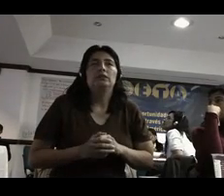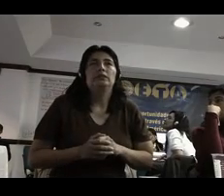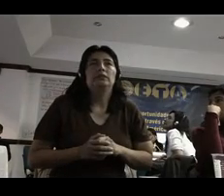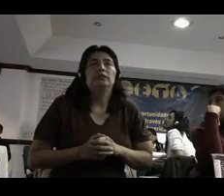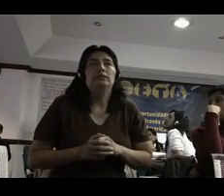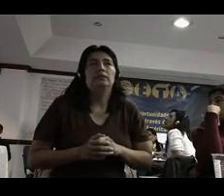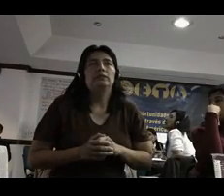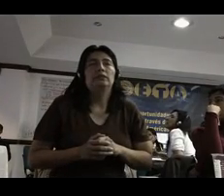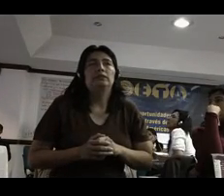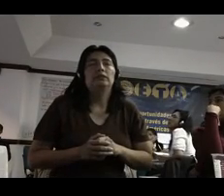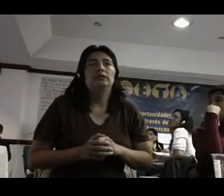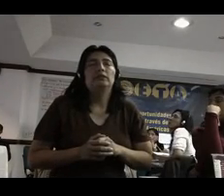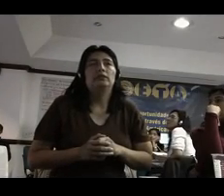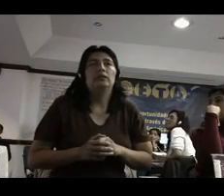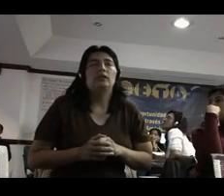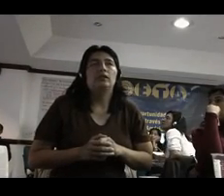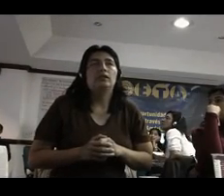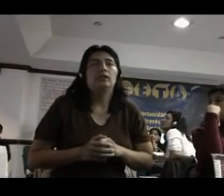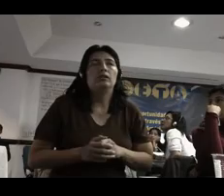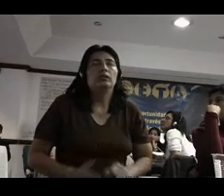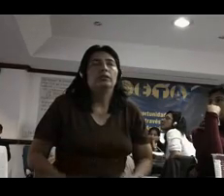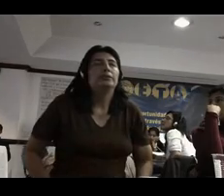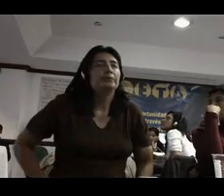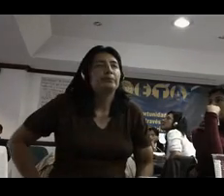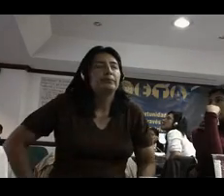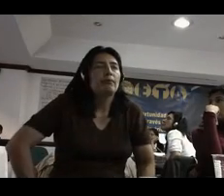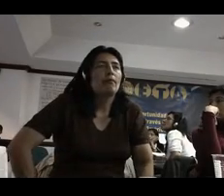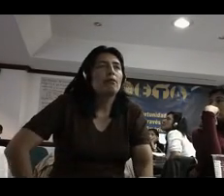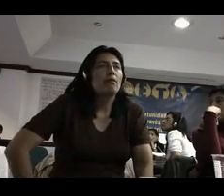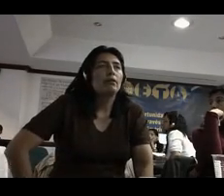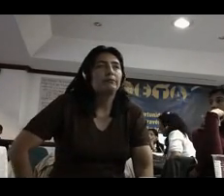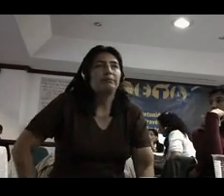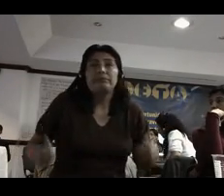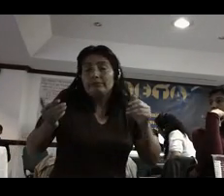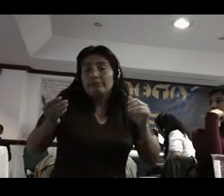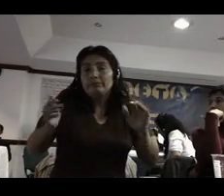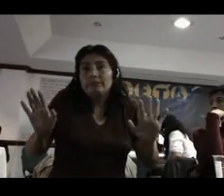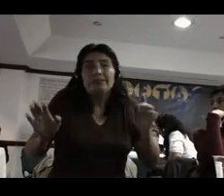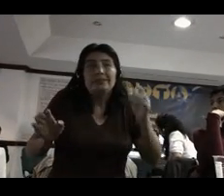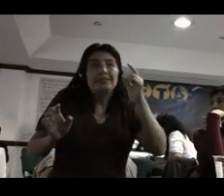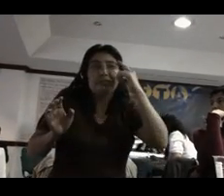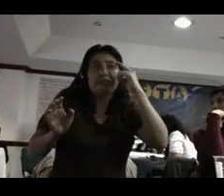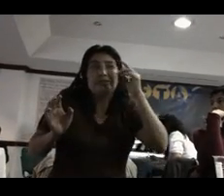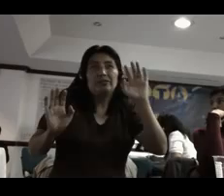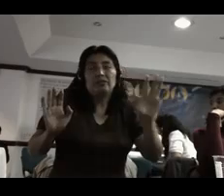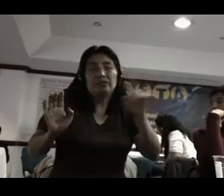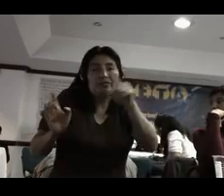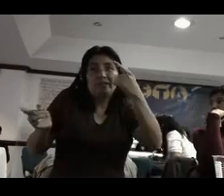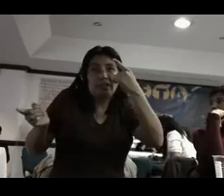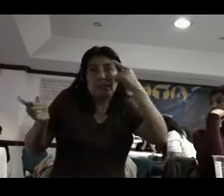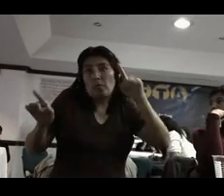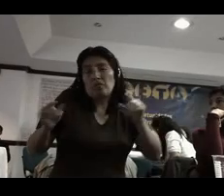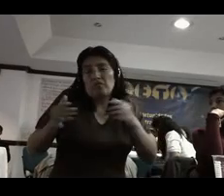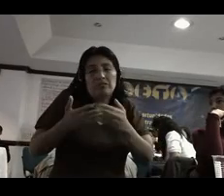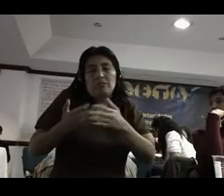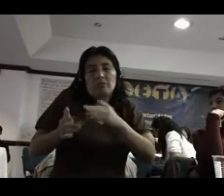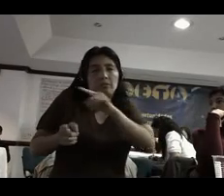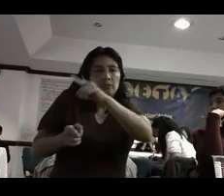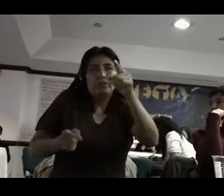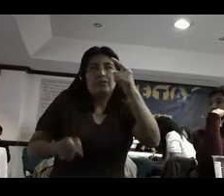Okay, so you're thinking? I don't care if you agree or not, just as long as you're thinking. Okay? So I